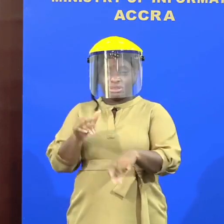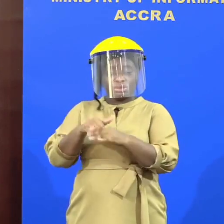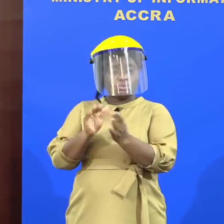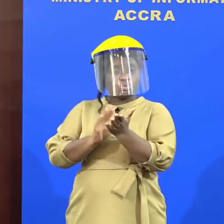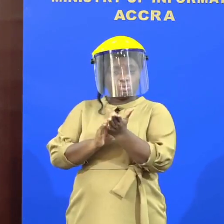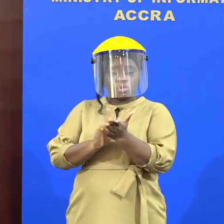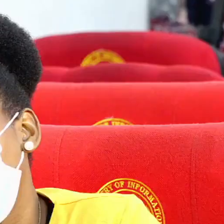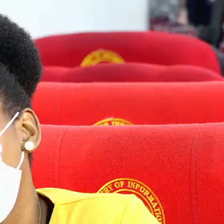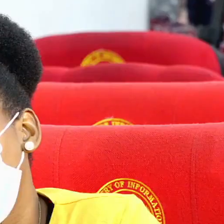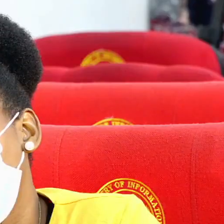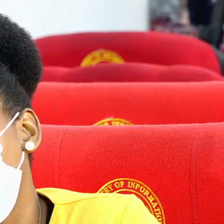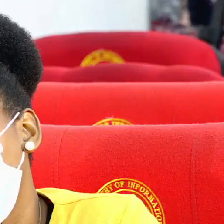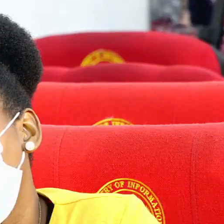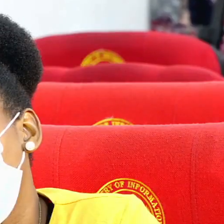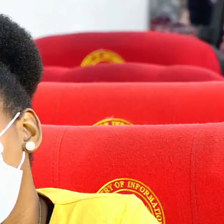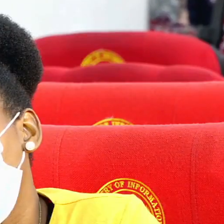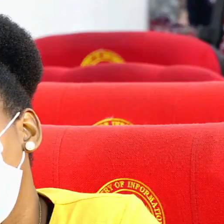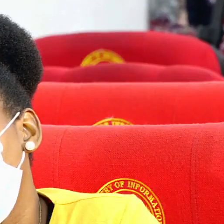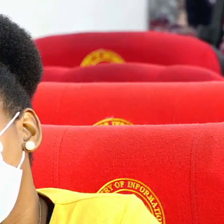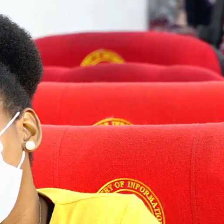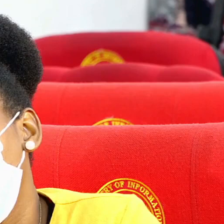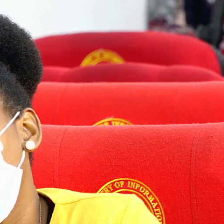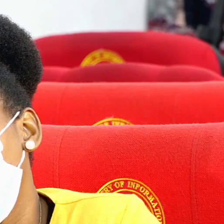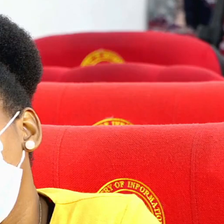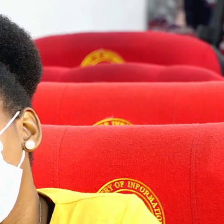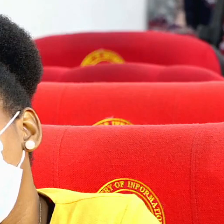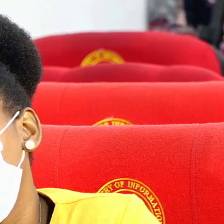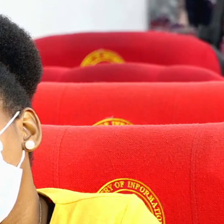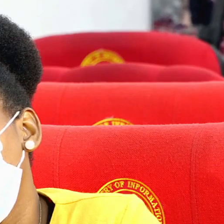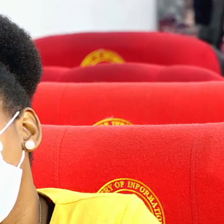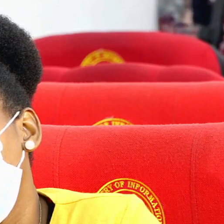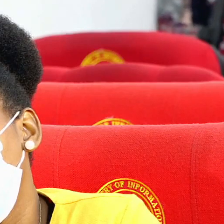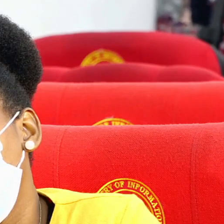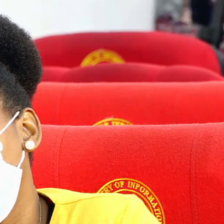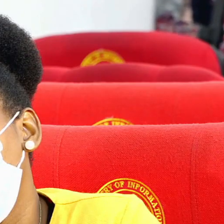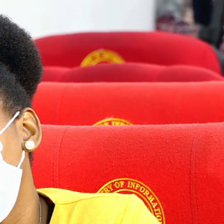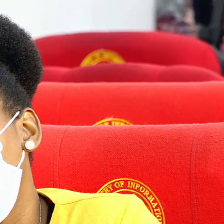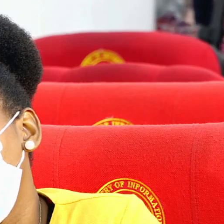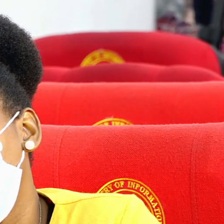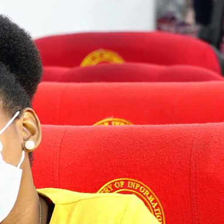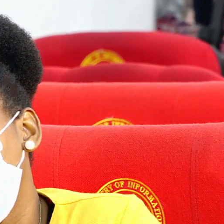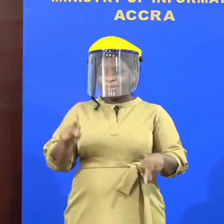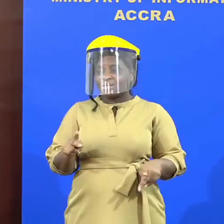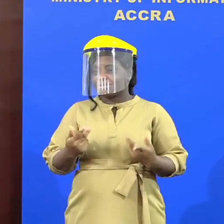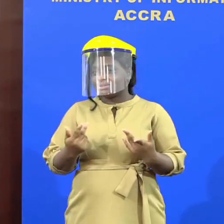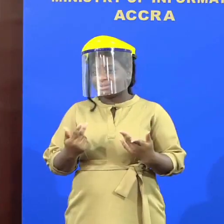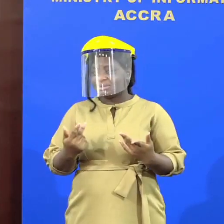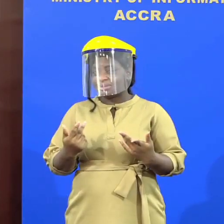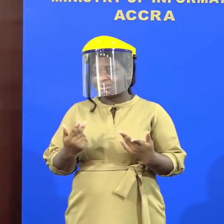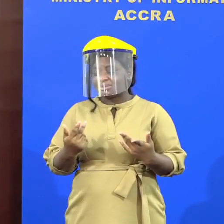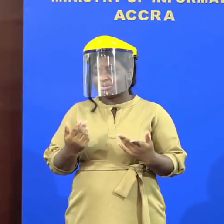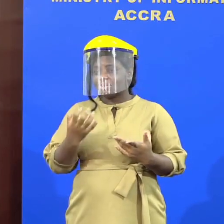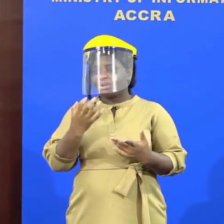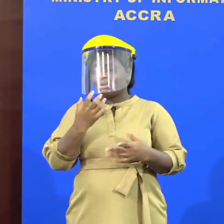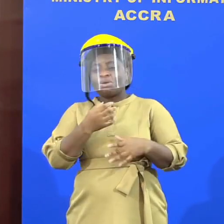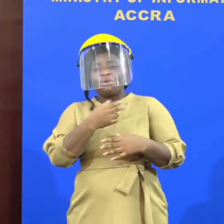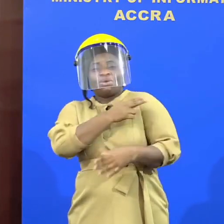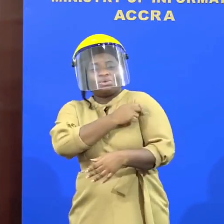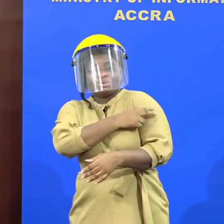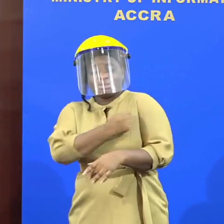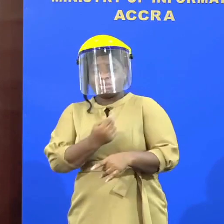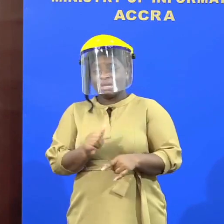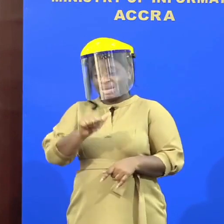tested positive in Greater Accra, it's only one that was managed in the hospital. The rest are